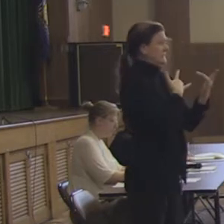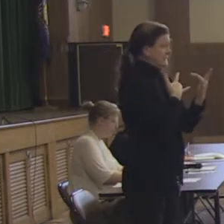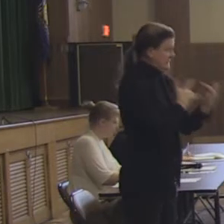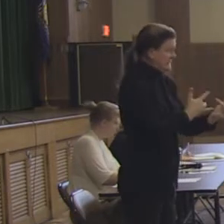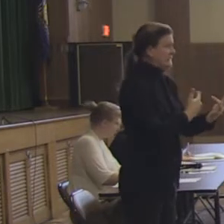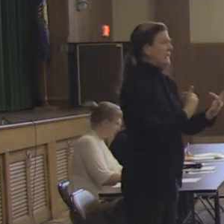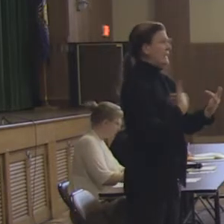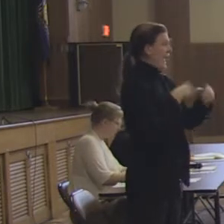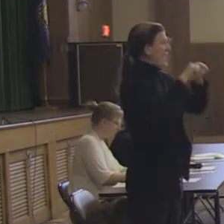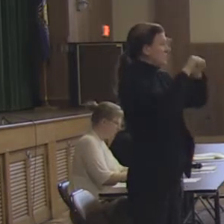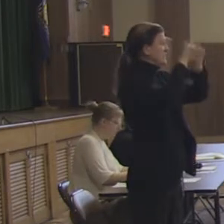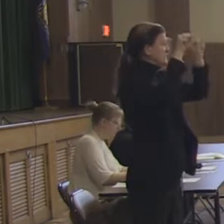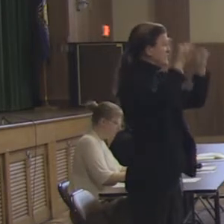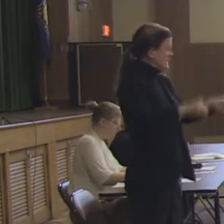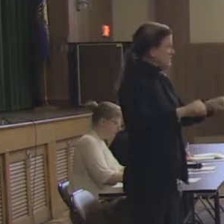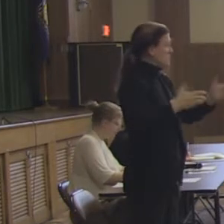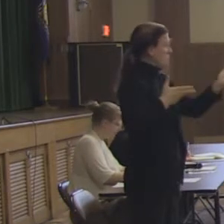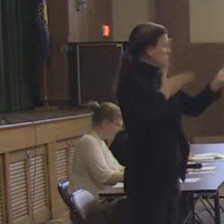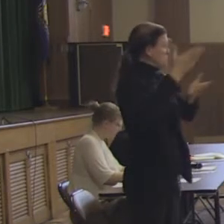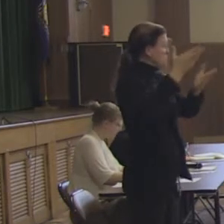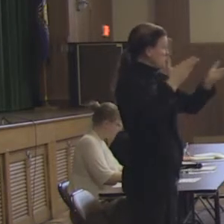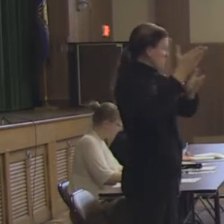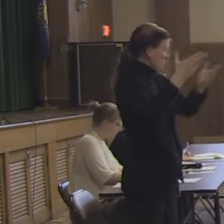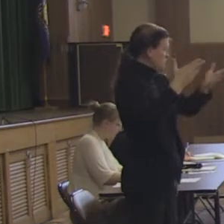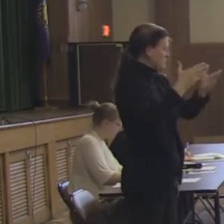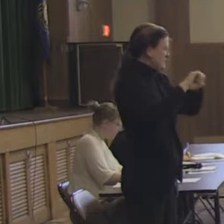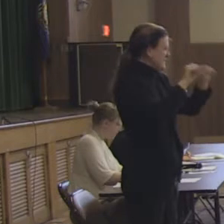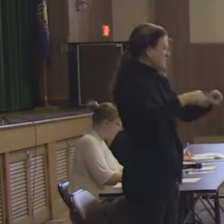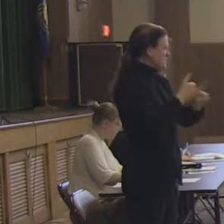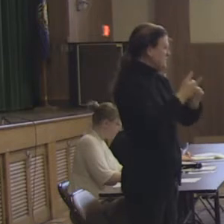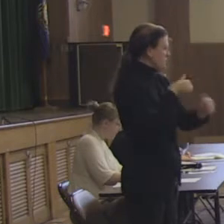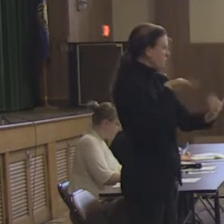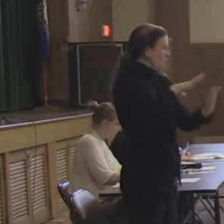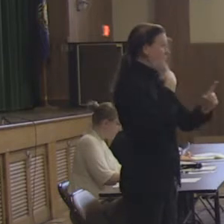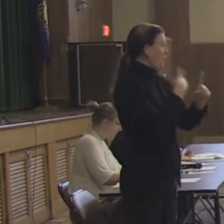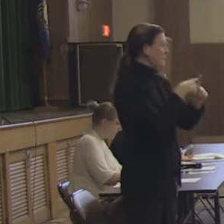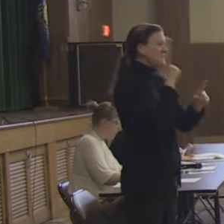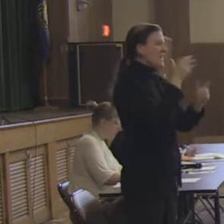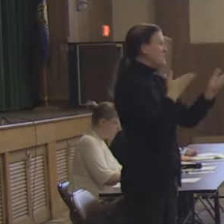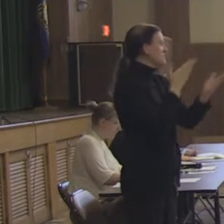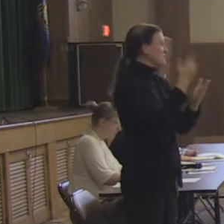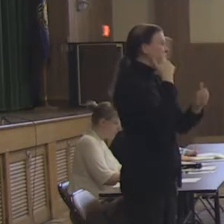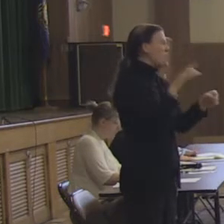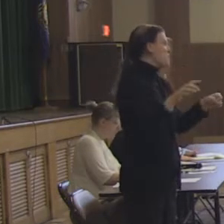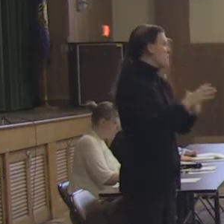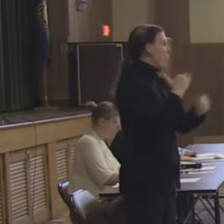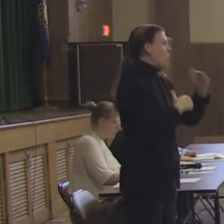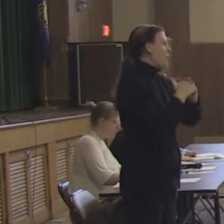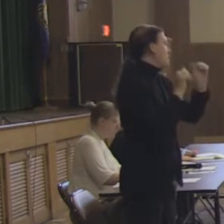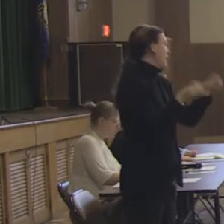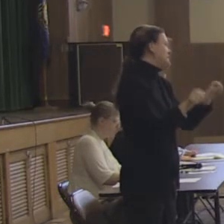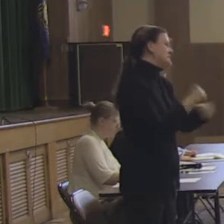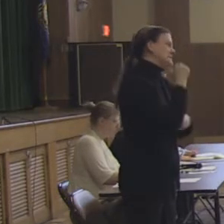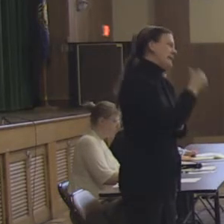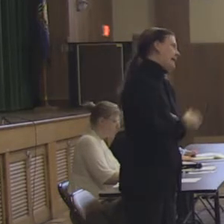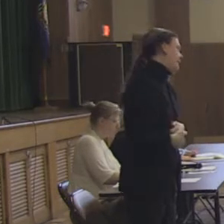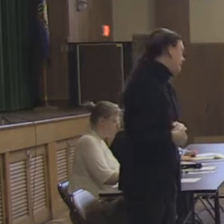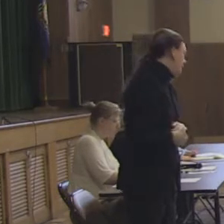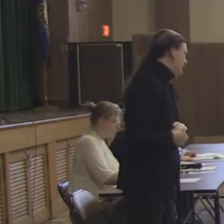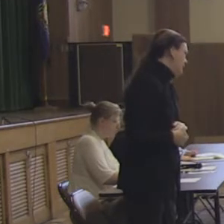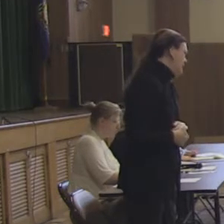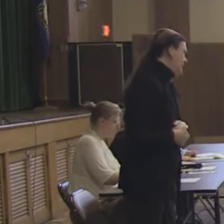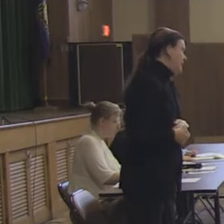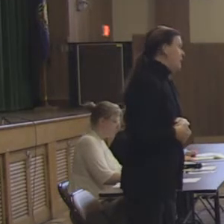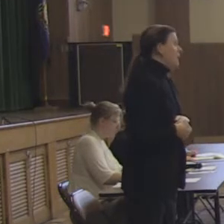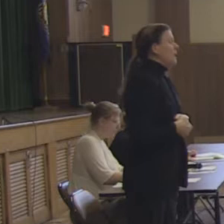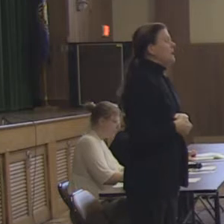who are systemically serviced by the mental health system, but they're also not serviced to their fullest capacity. Mm-hmm. Okay, and so